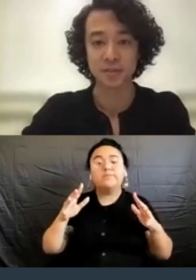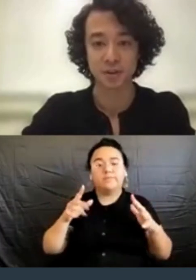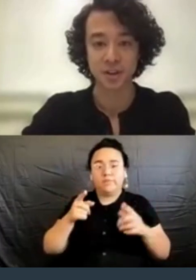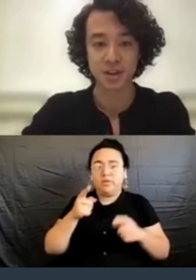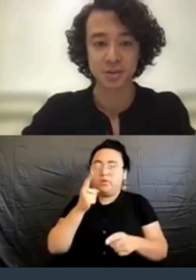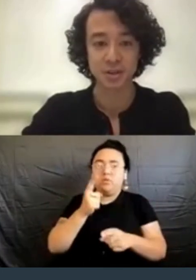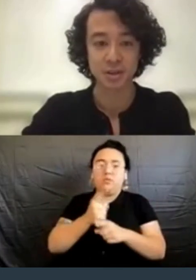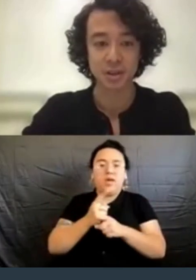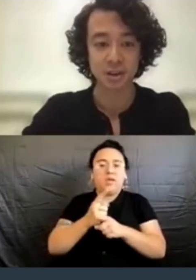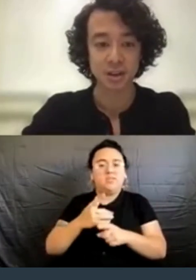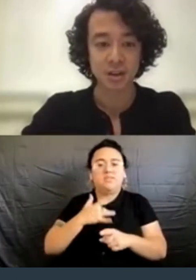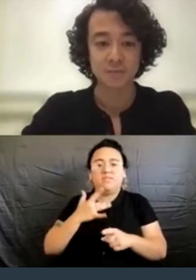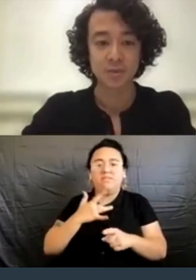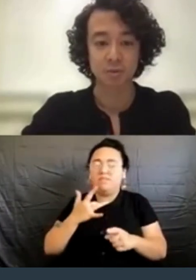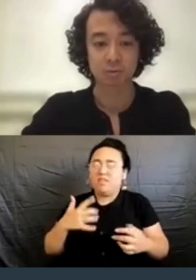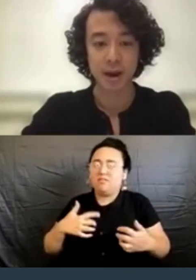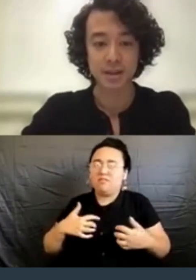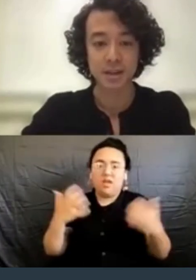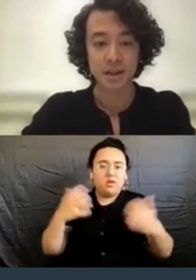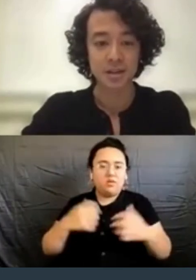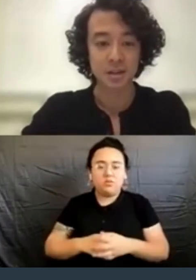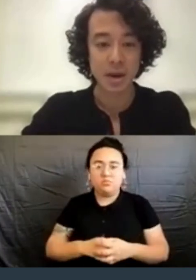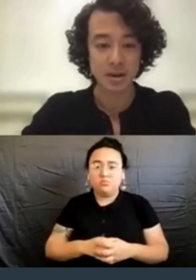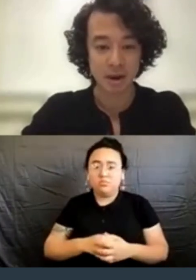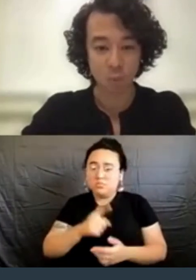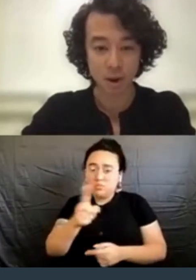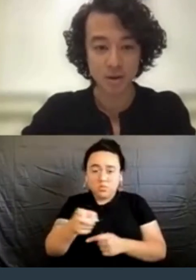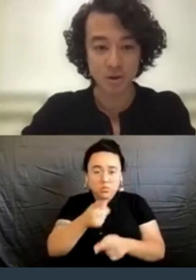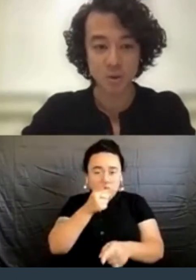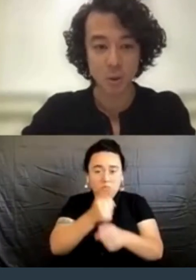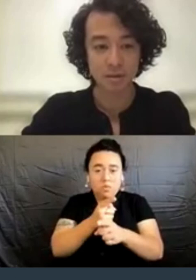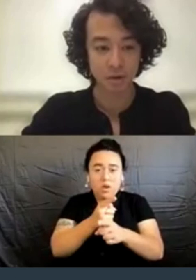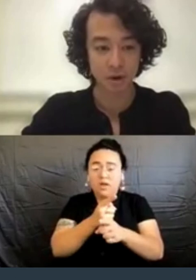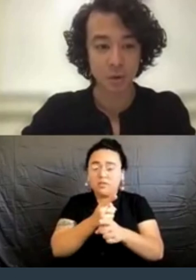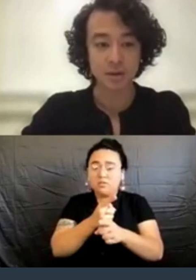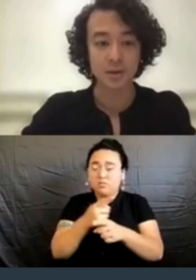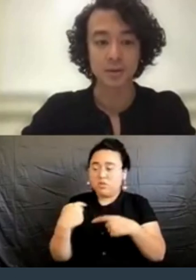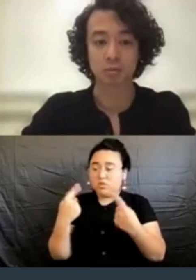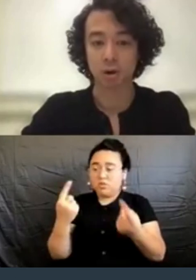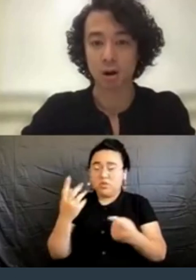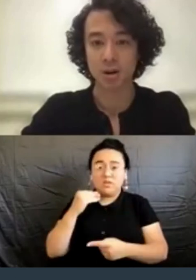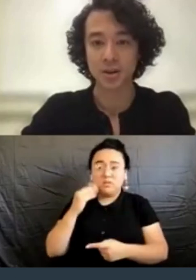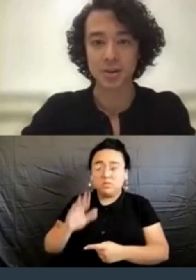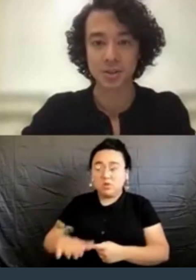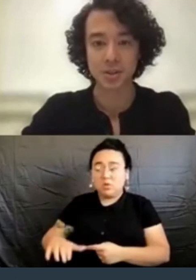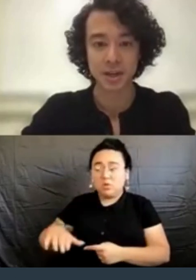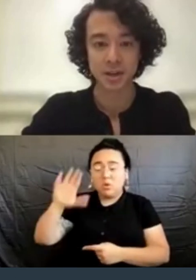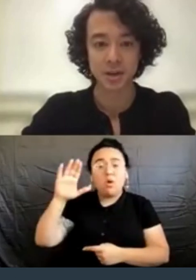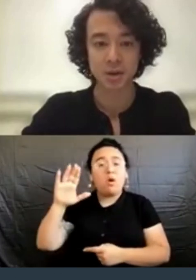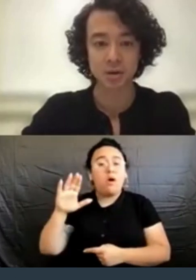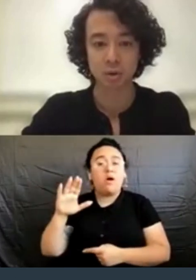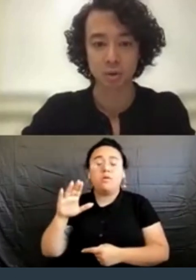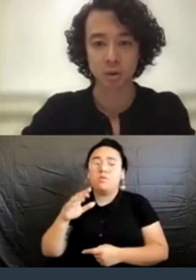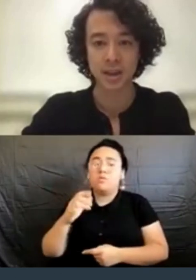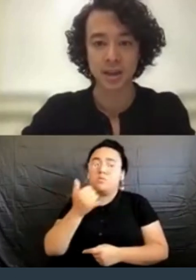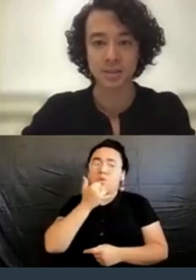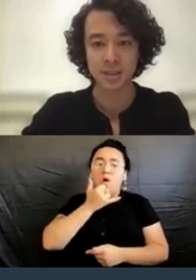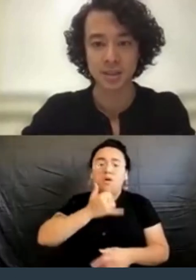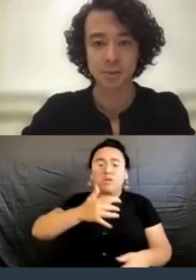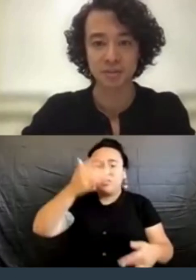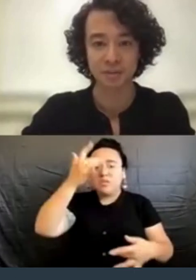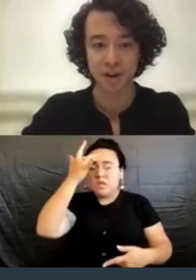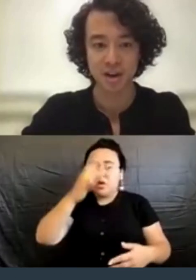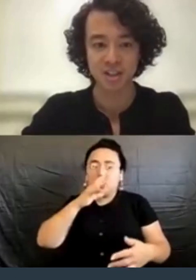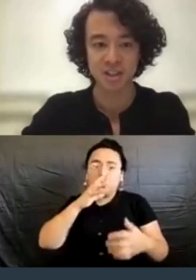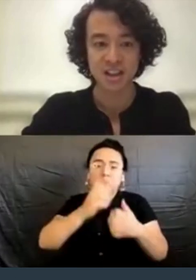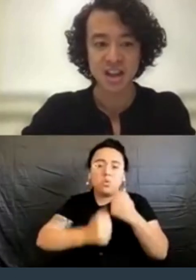be furious. You're right that what you went through is wrong, sick, cruel and